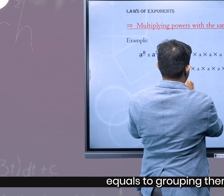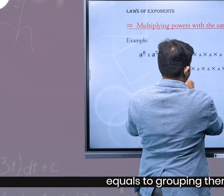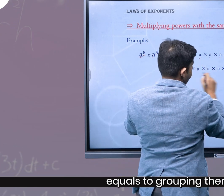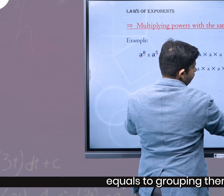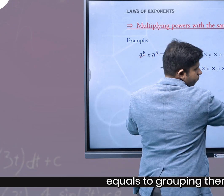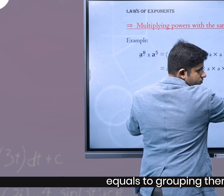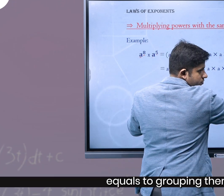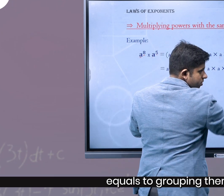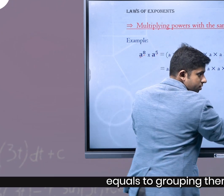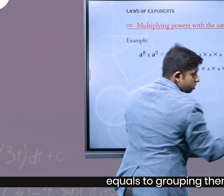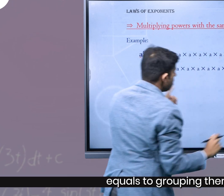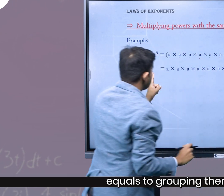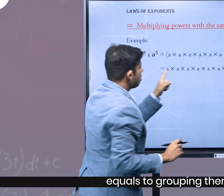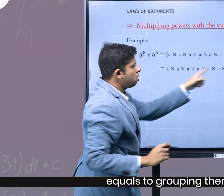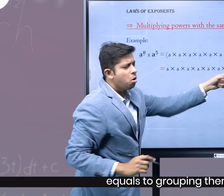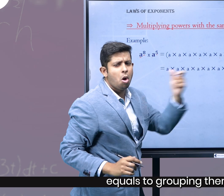equals to grouping them